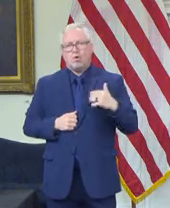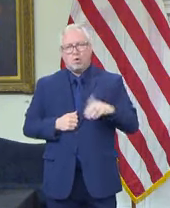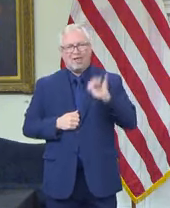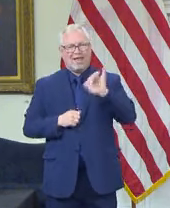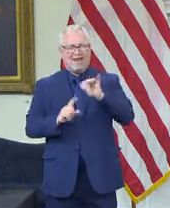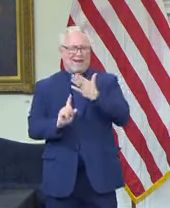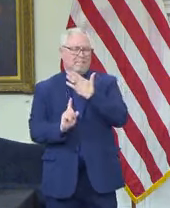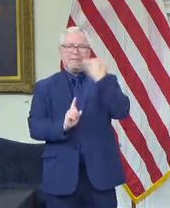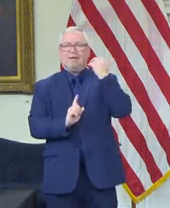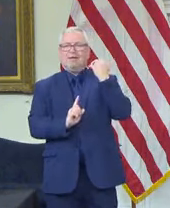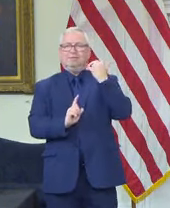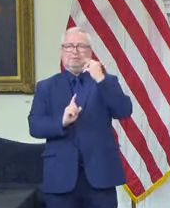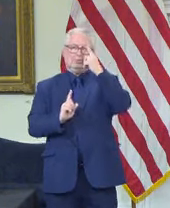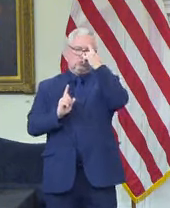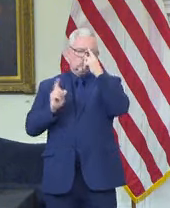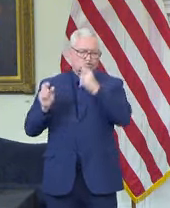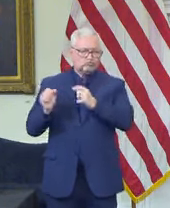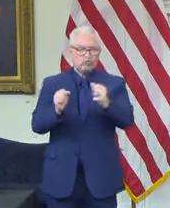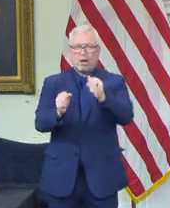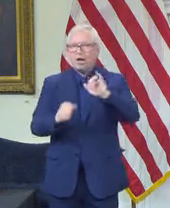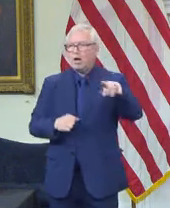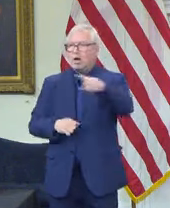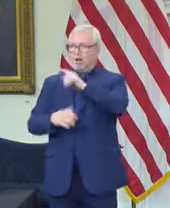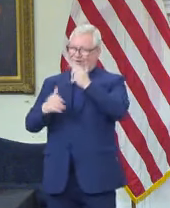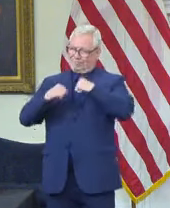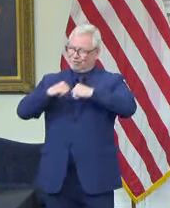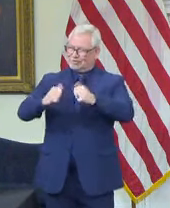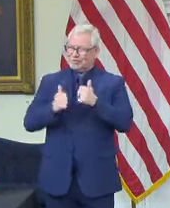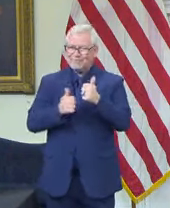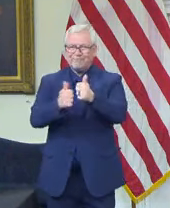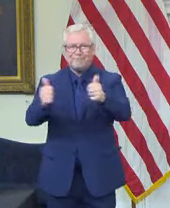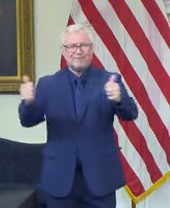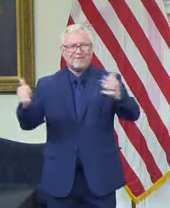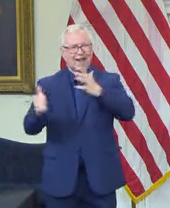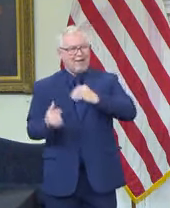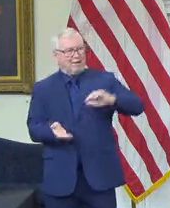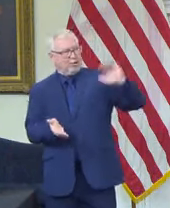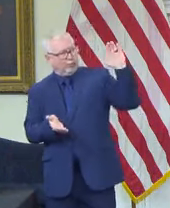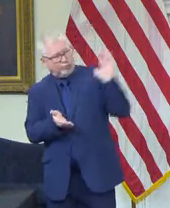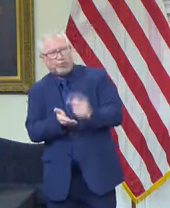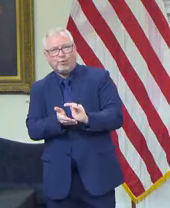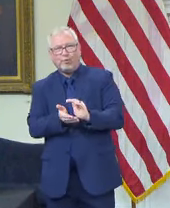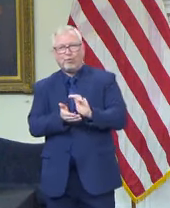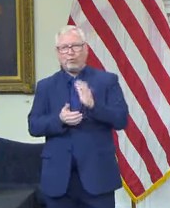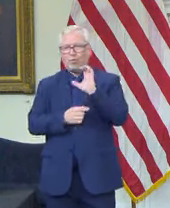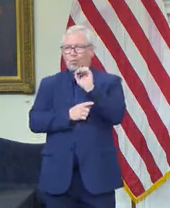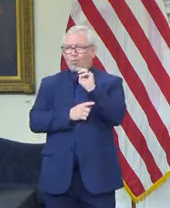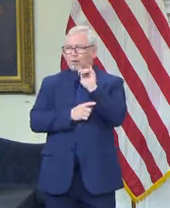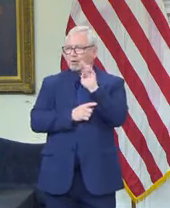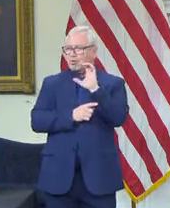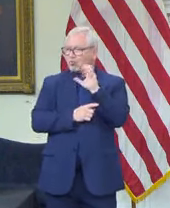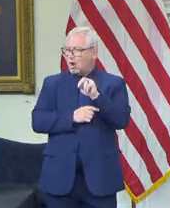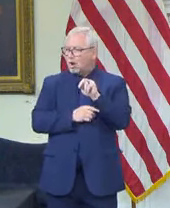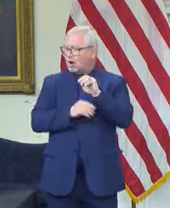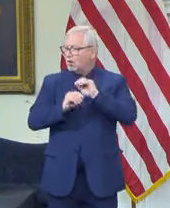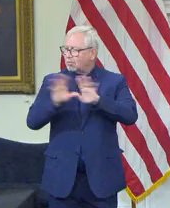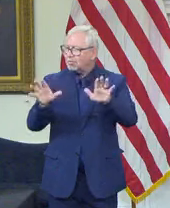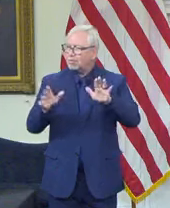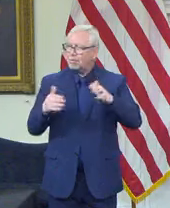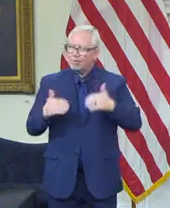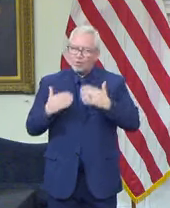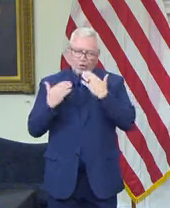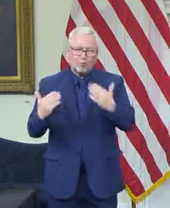have. In addition to the $100 million we already recently provided to our hospitals and nursing